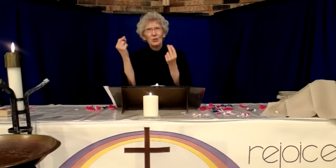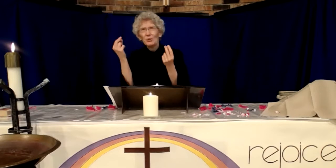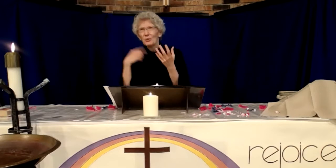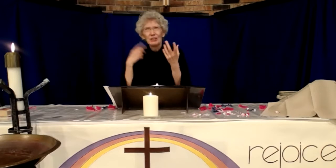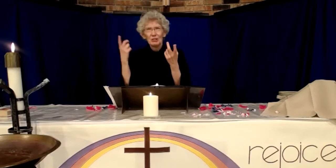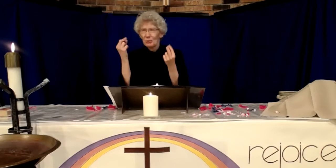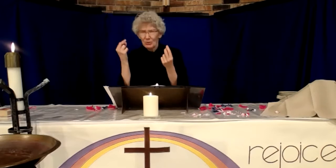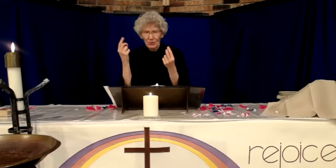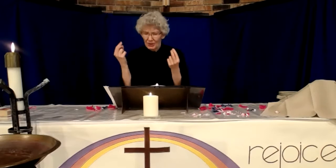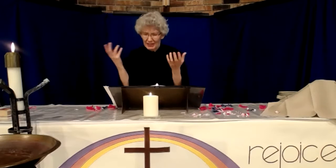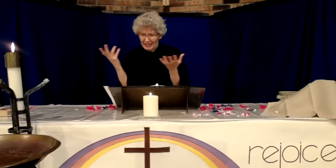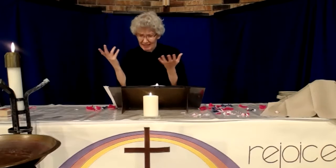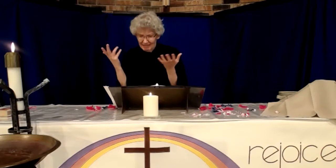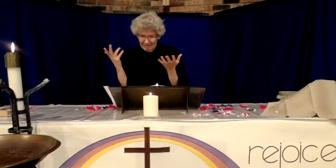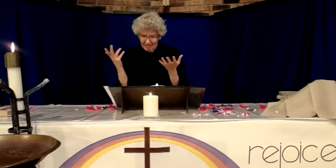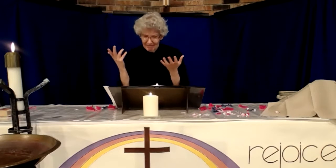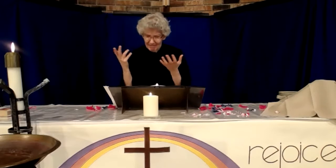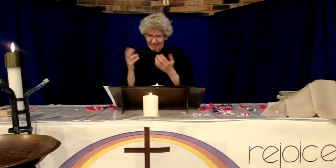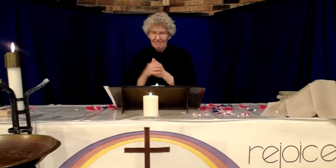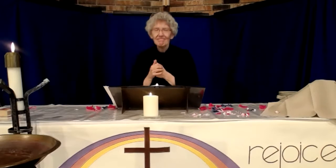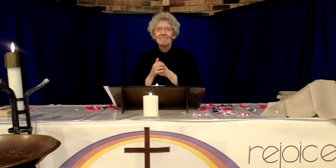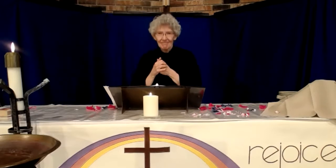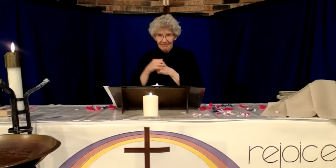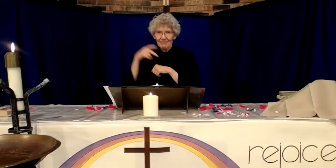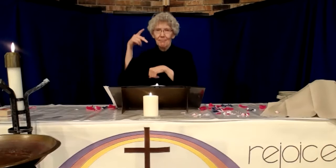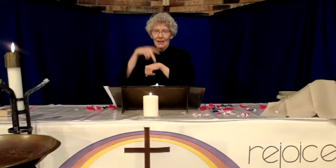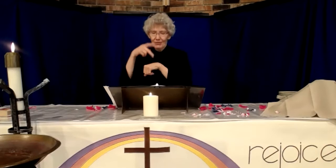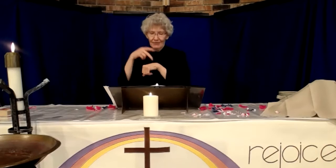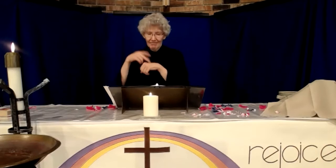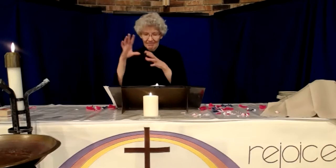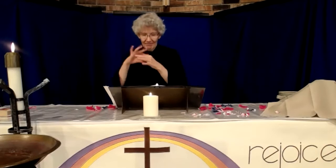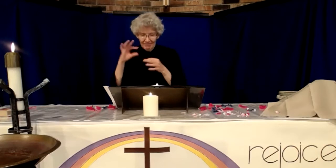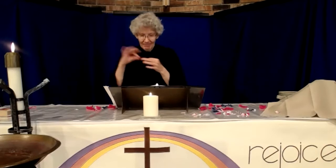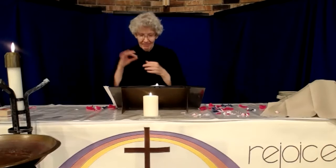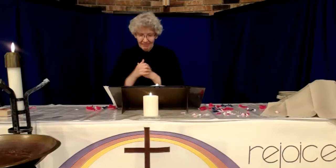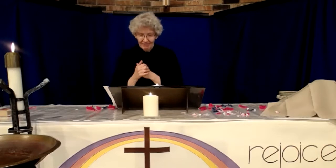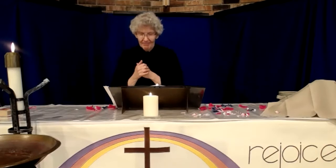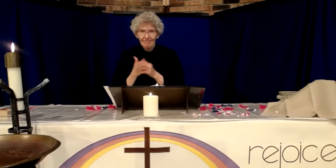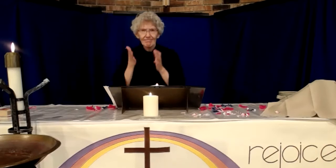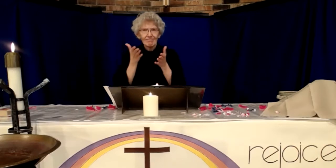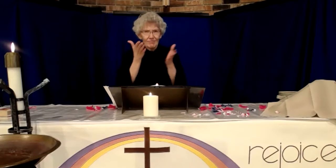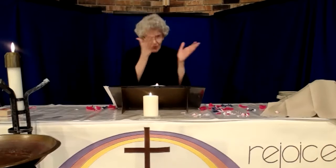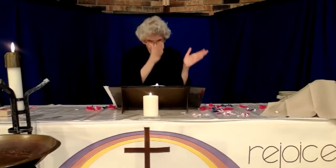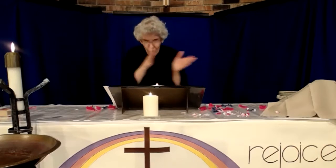They asked Peter and the other apostles, "Friends, what shall we do?"